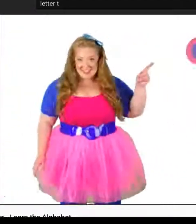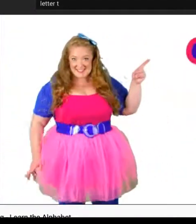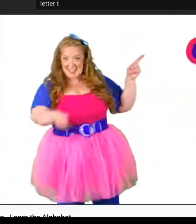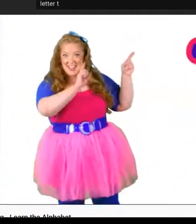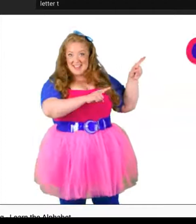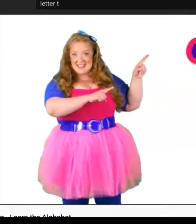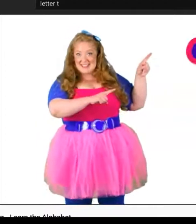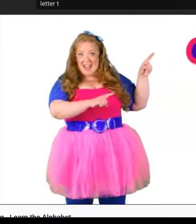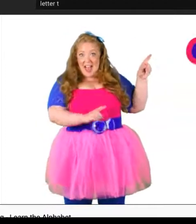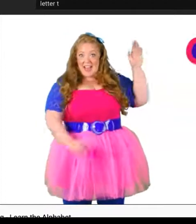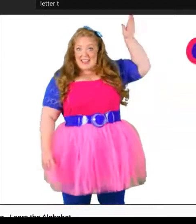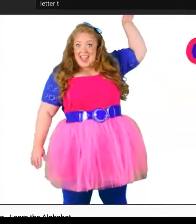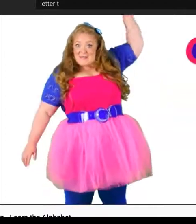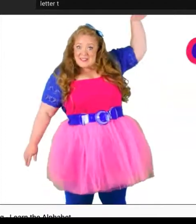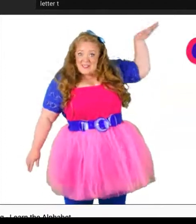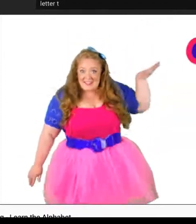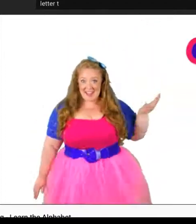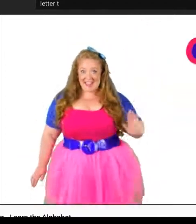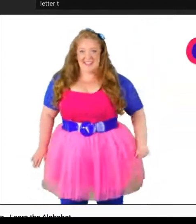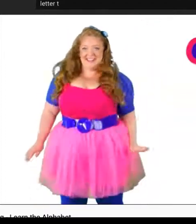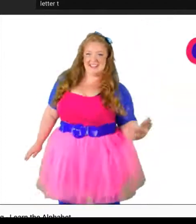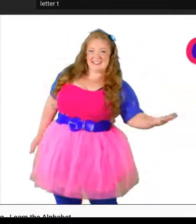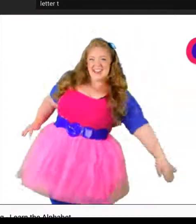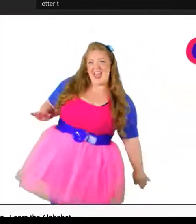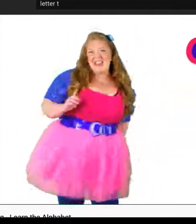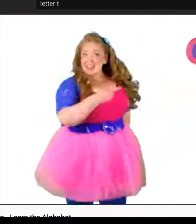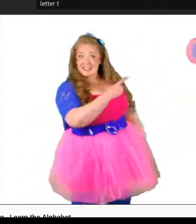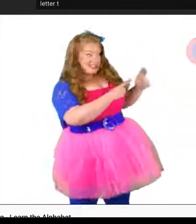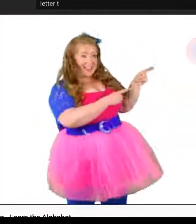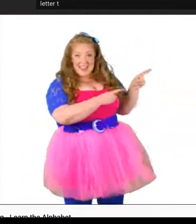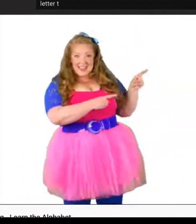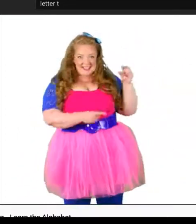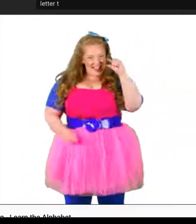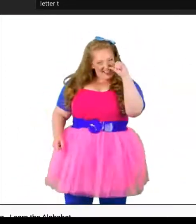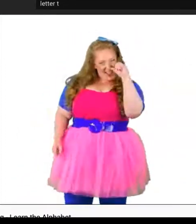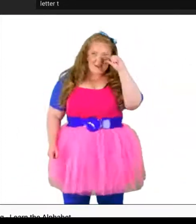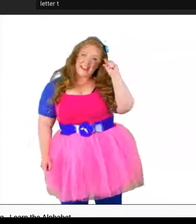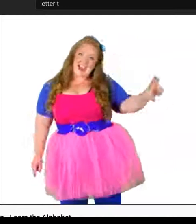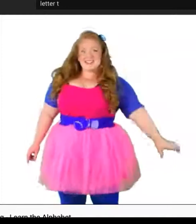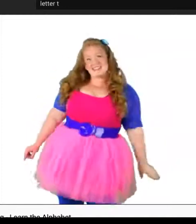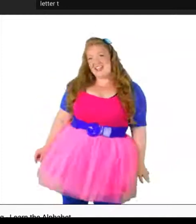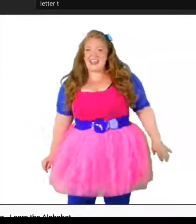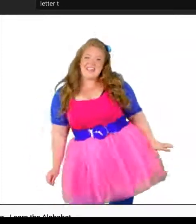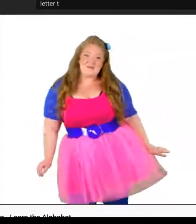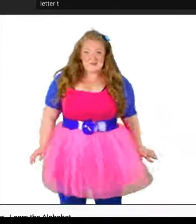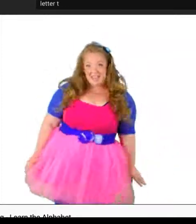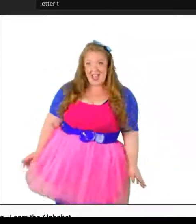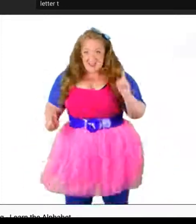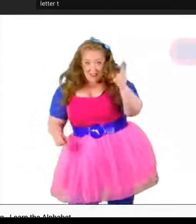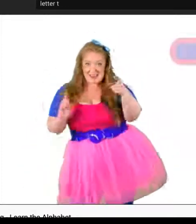This is a capital T. This is a lowercase t. You